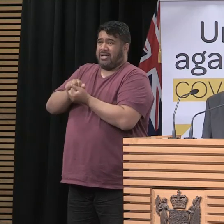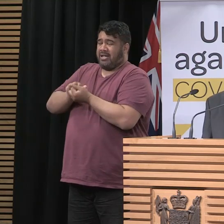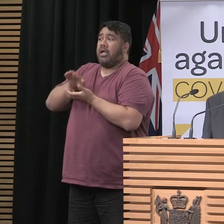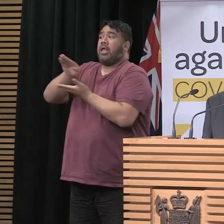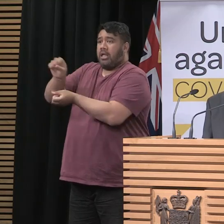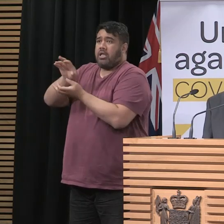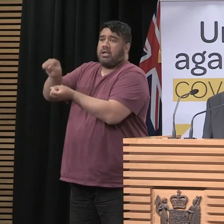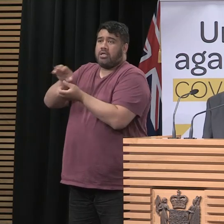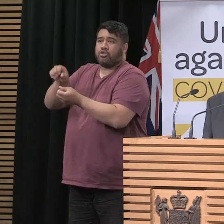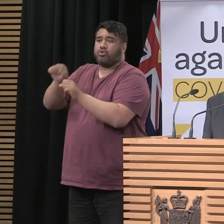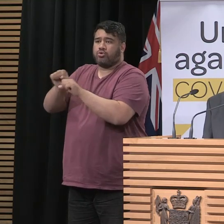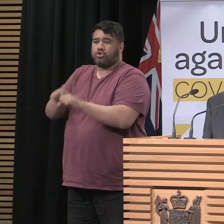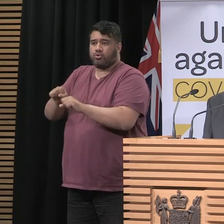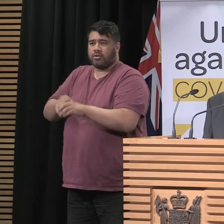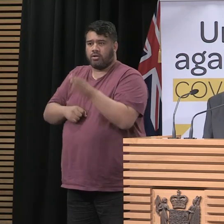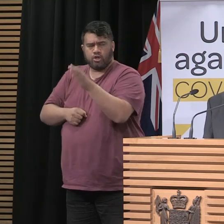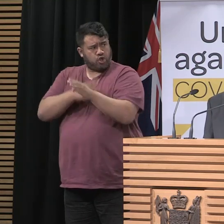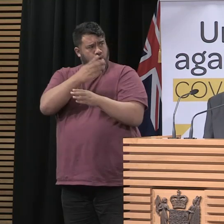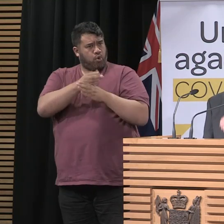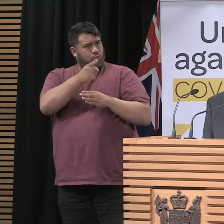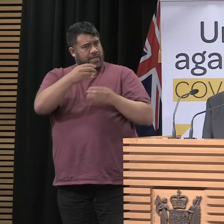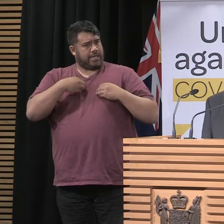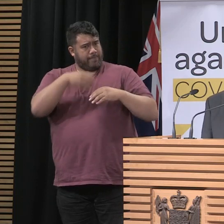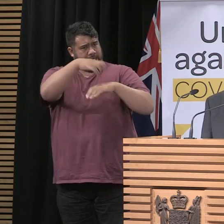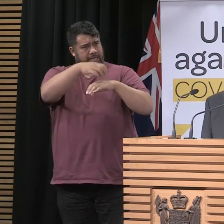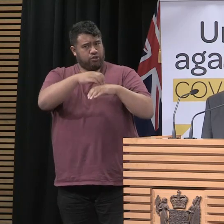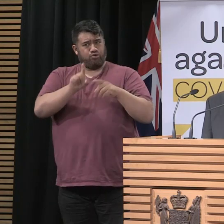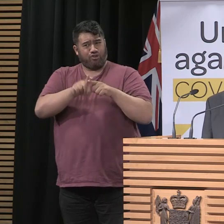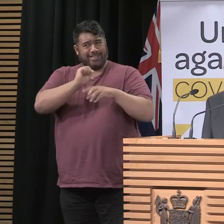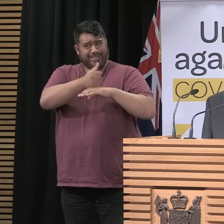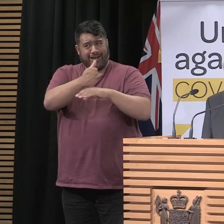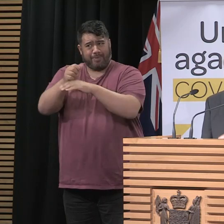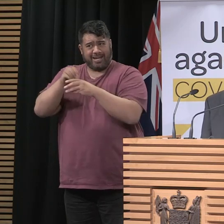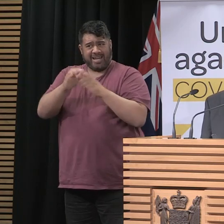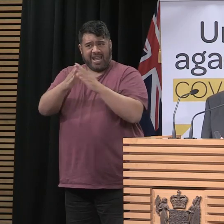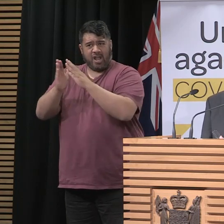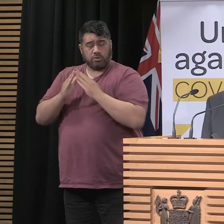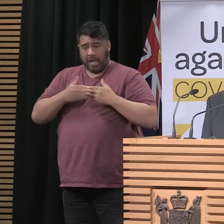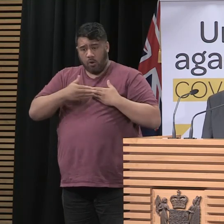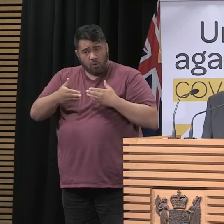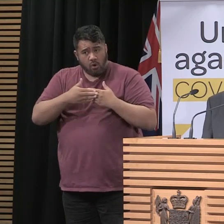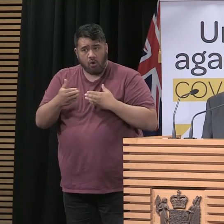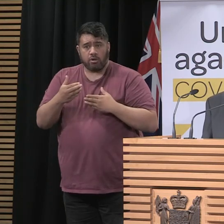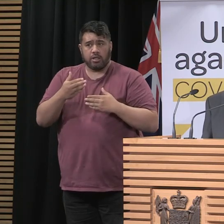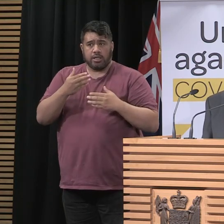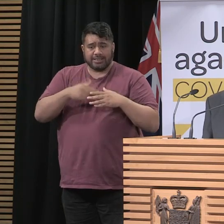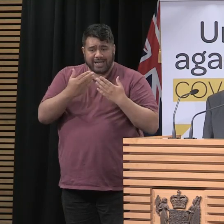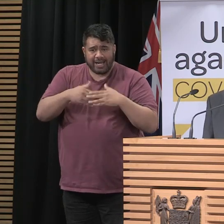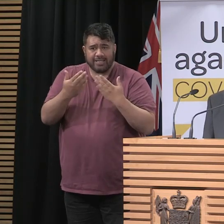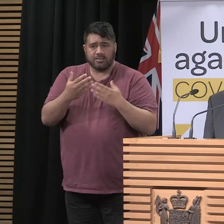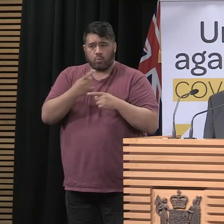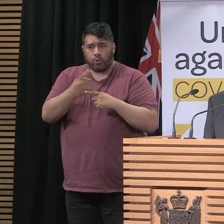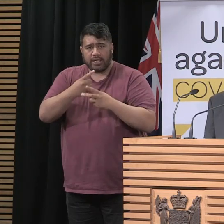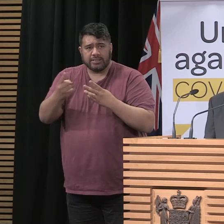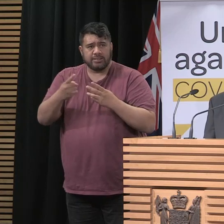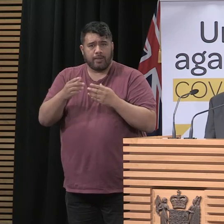to homes. So working with that provider, what's the time frame on that? Could that be days? Would it be weeks? Would it be months? The material that we're expecting